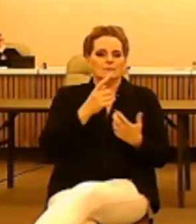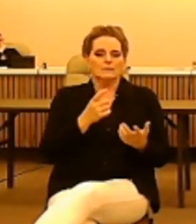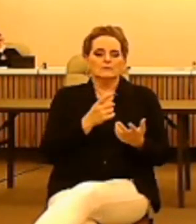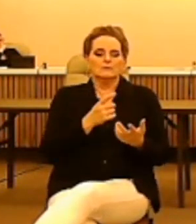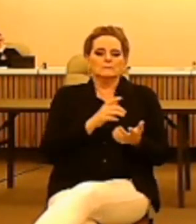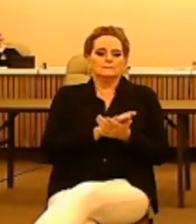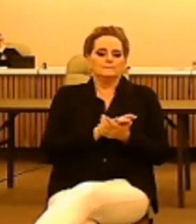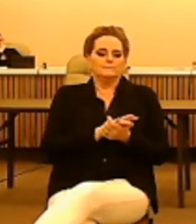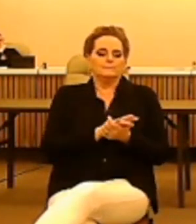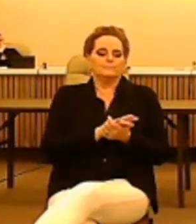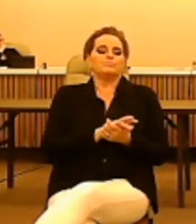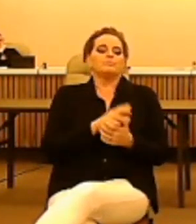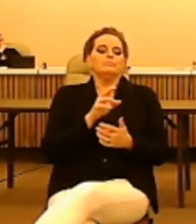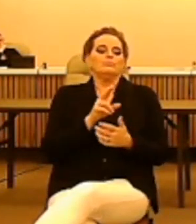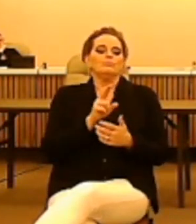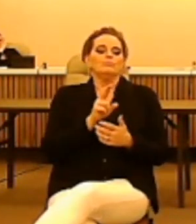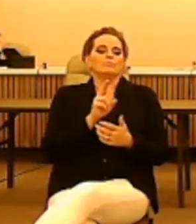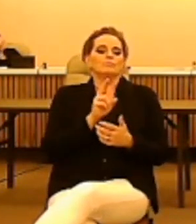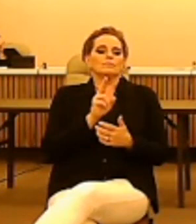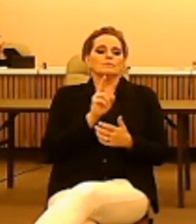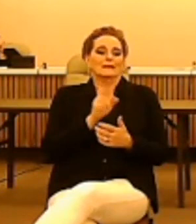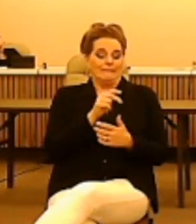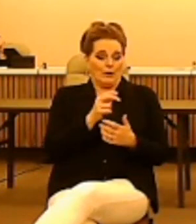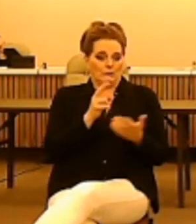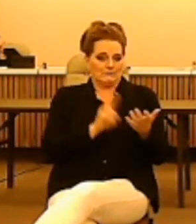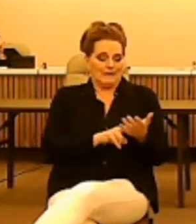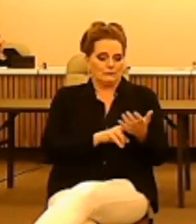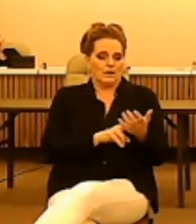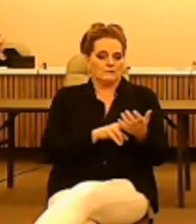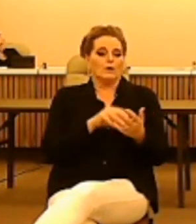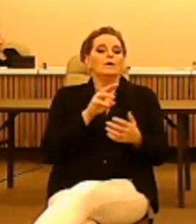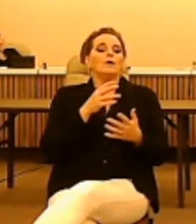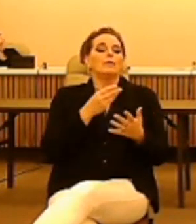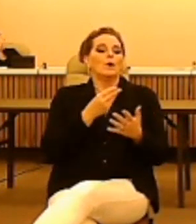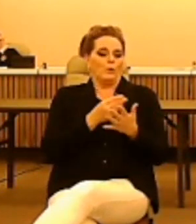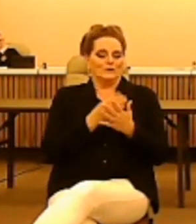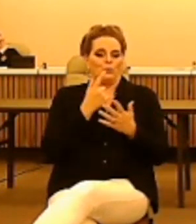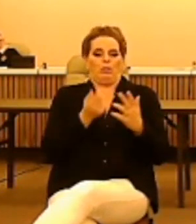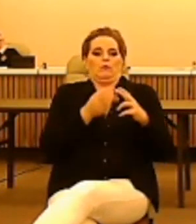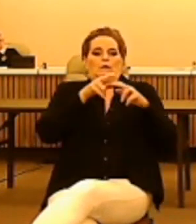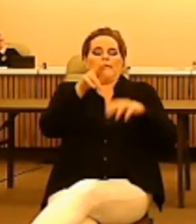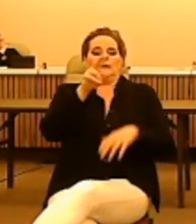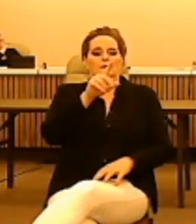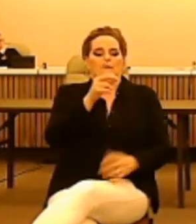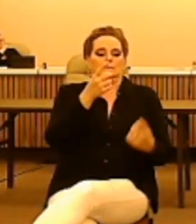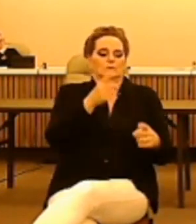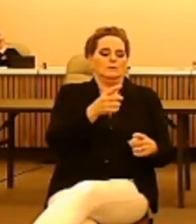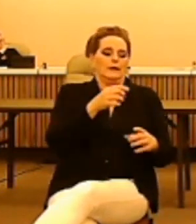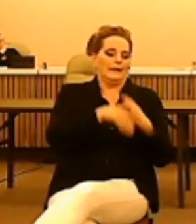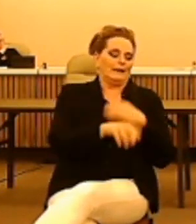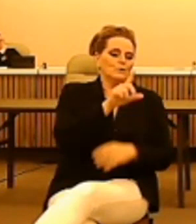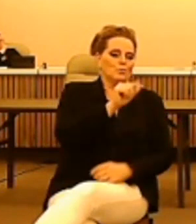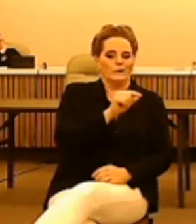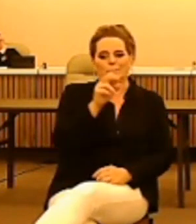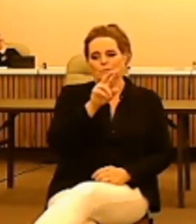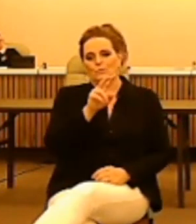in their union contract, their wages will go up in 2023. And so, you know, in the way we